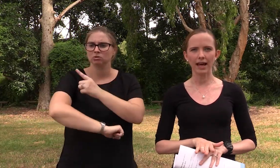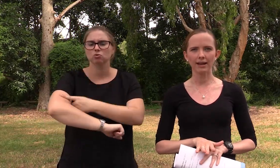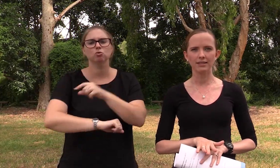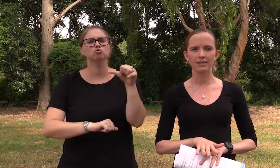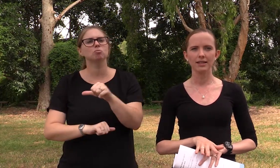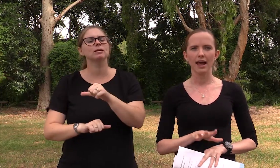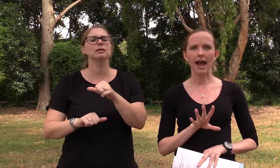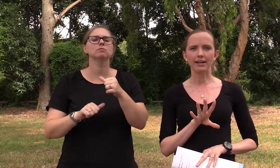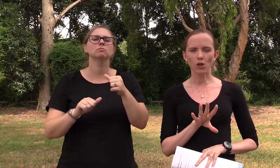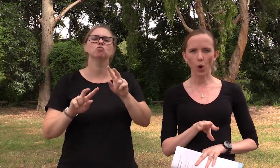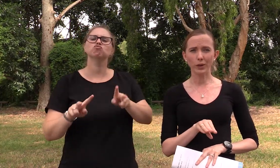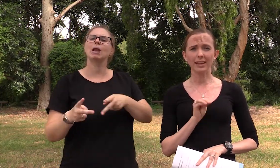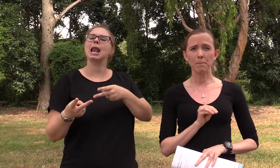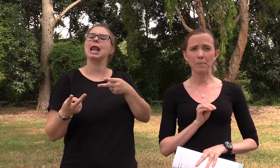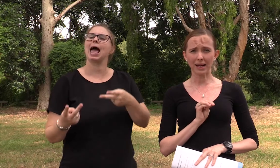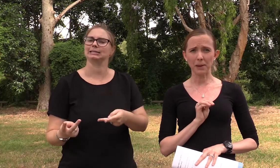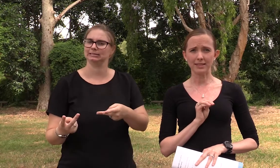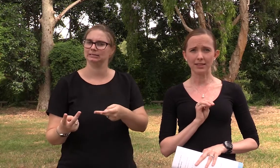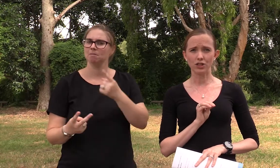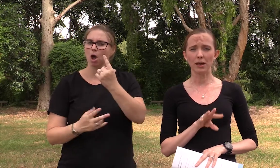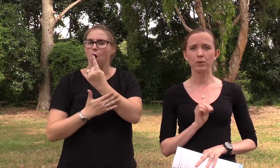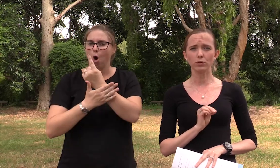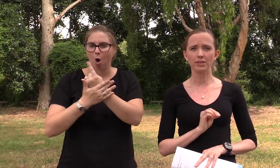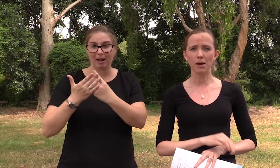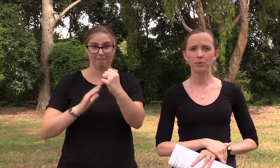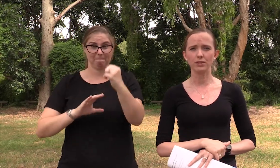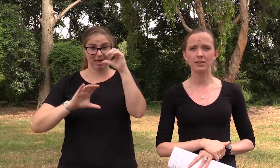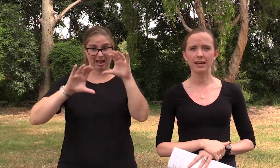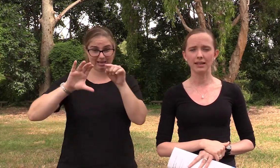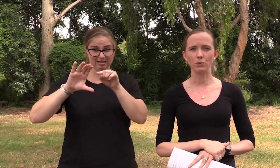very relaxed, and it's only the back passage